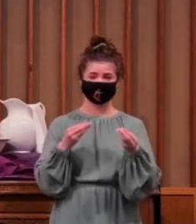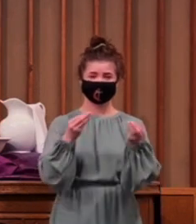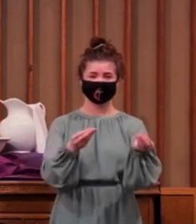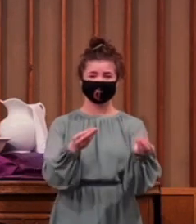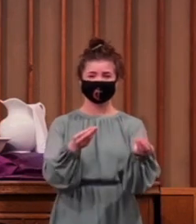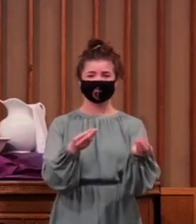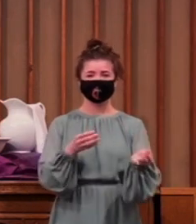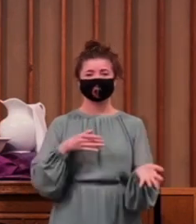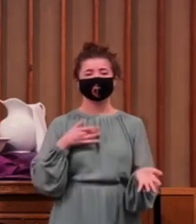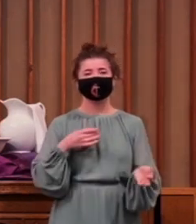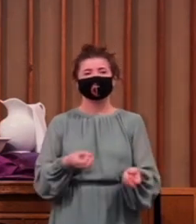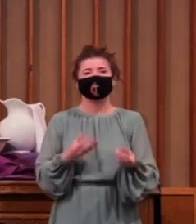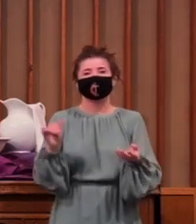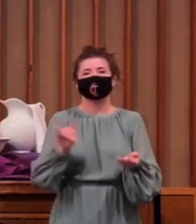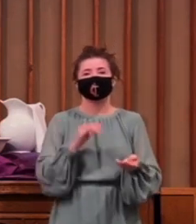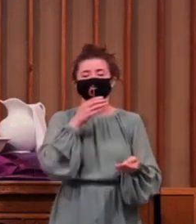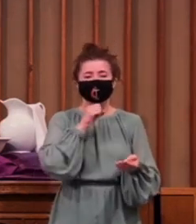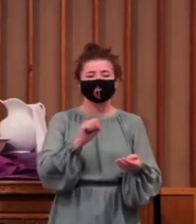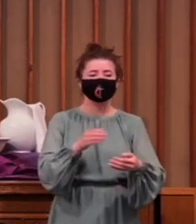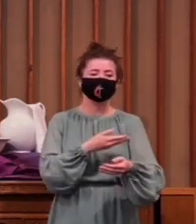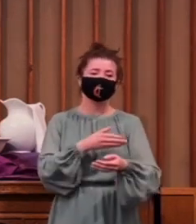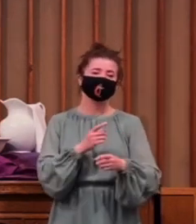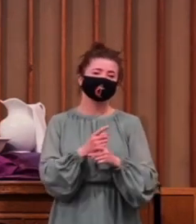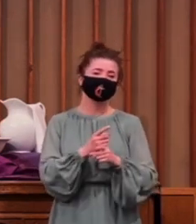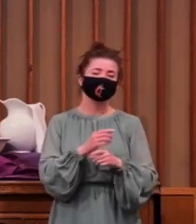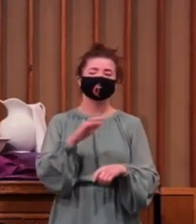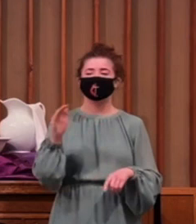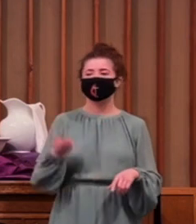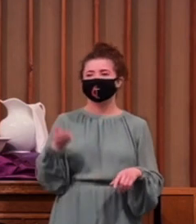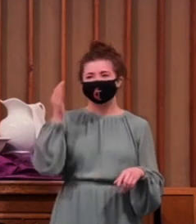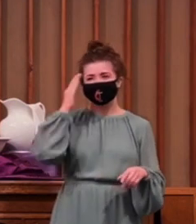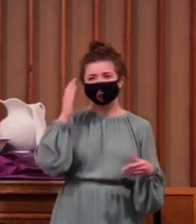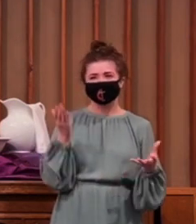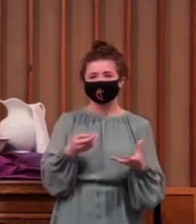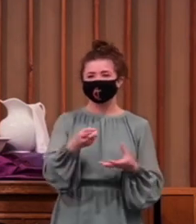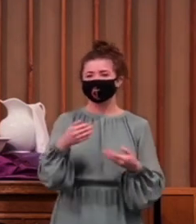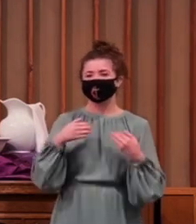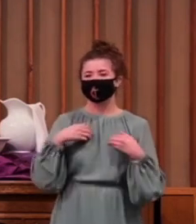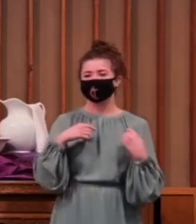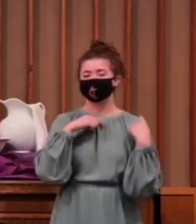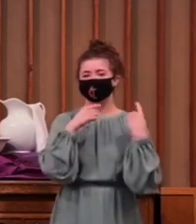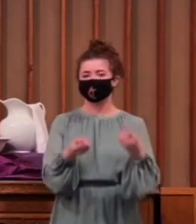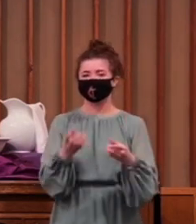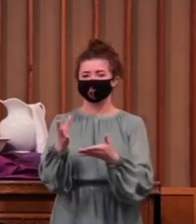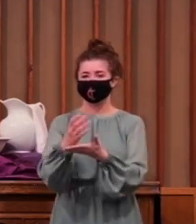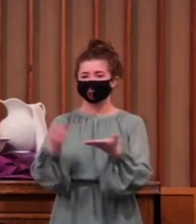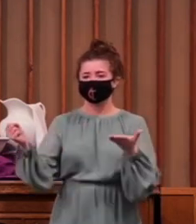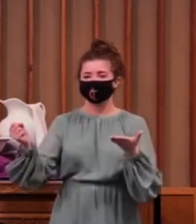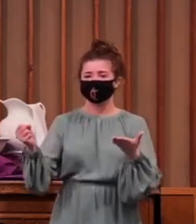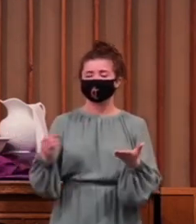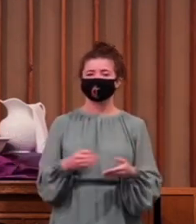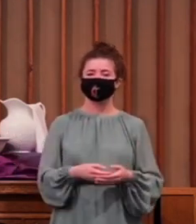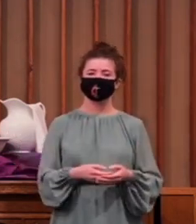old song, doesn't it? You never know what you got until it's gone. In this